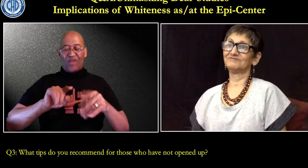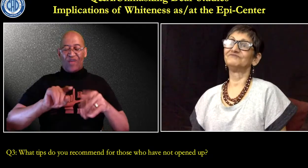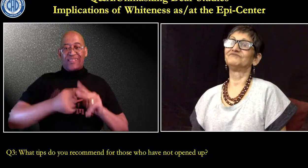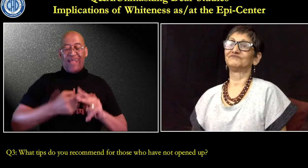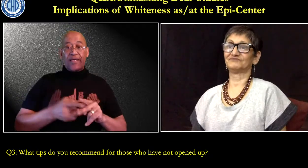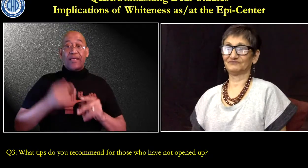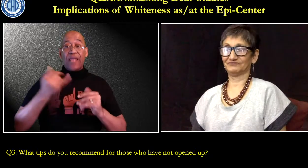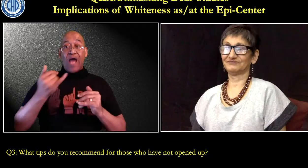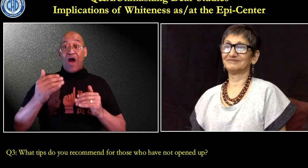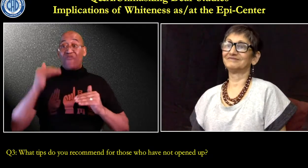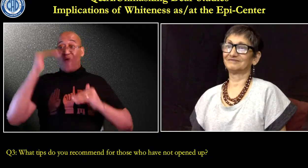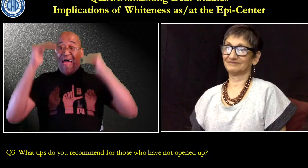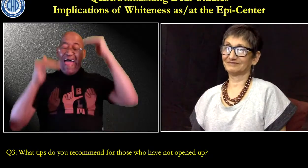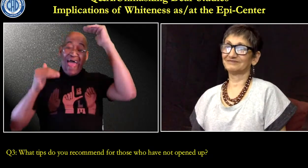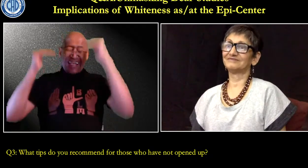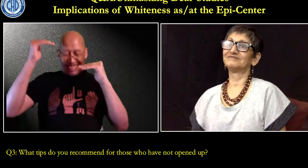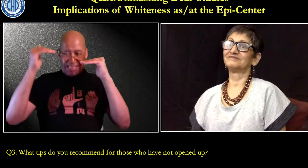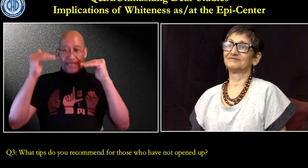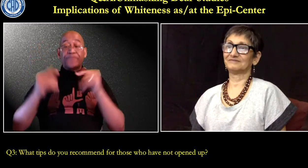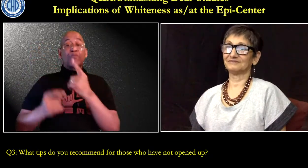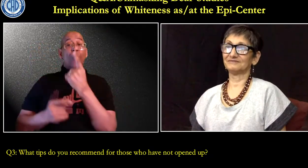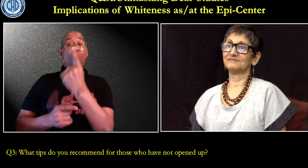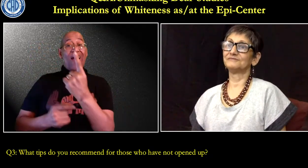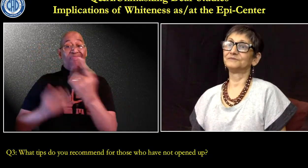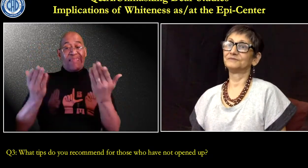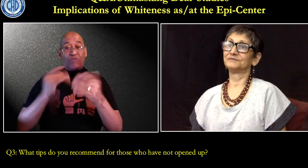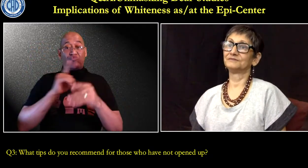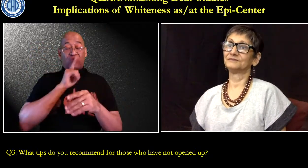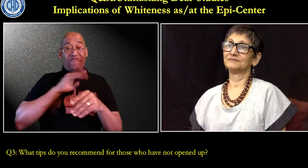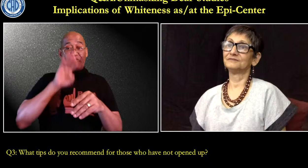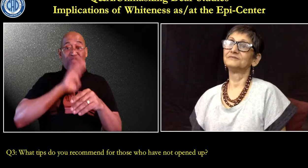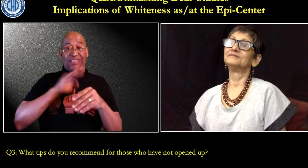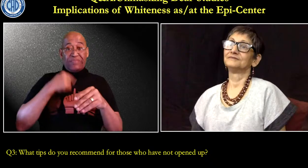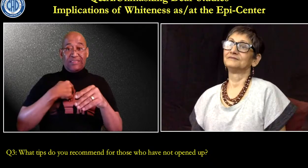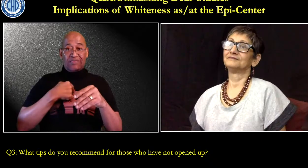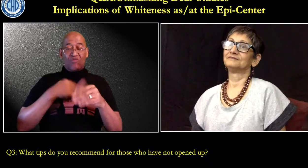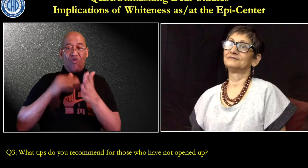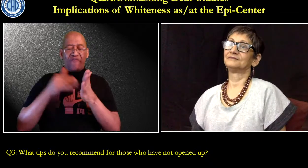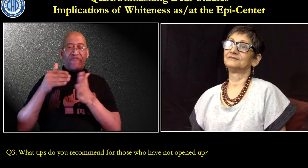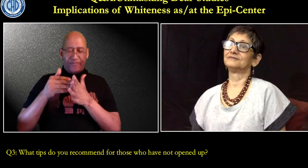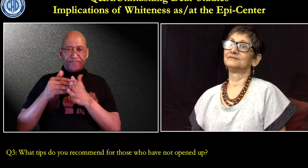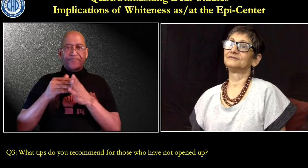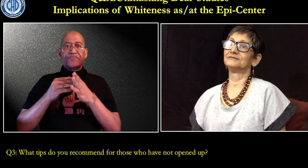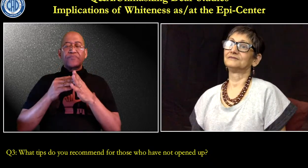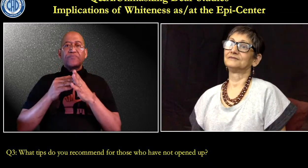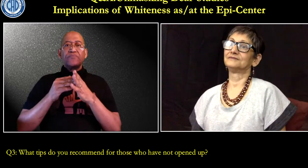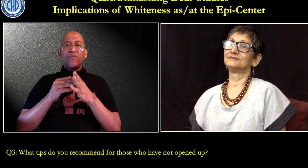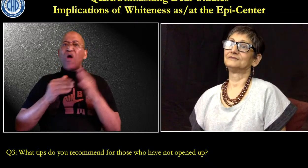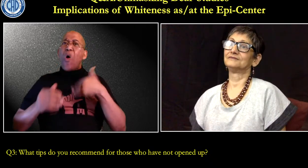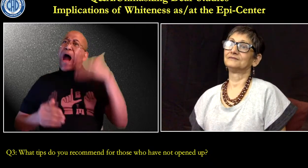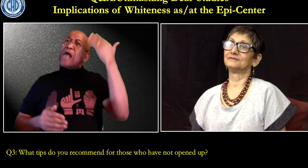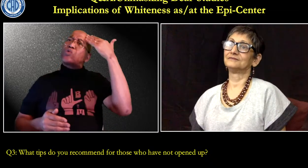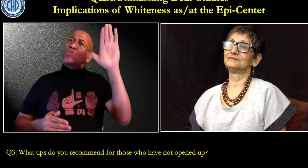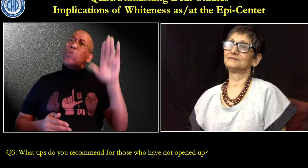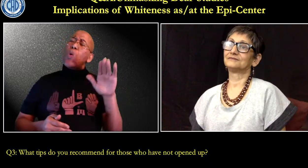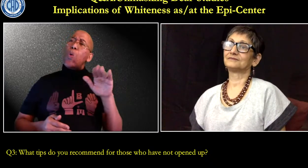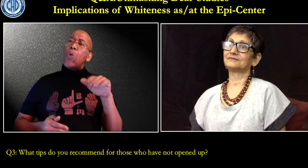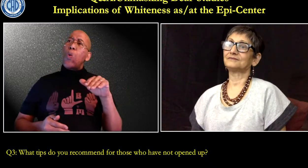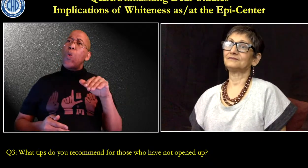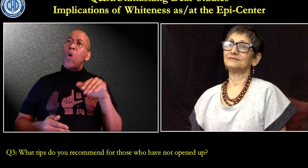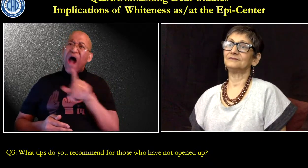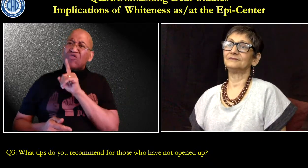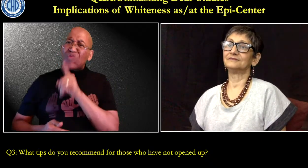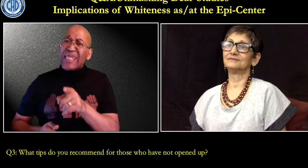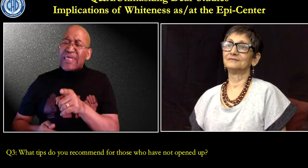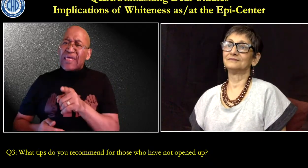and we can help each other with that confidence and build each other. And then when we become adults, okay, well, let me get to this point. It's really